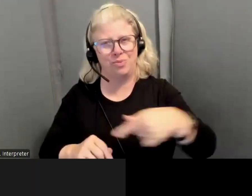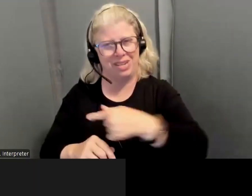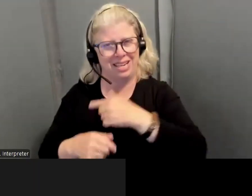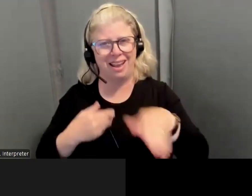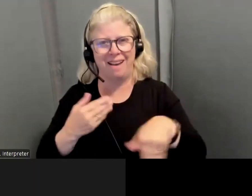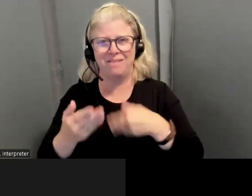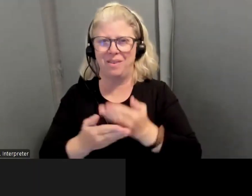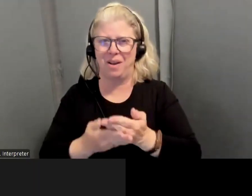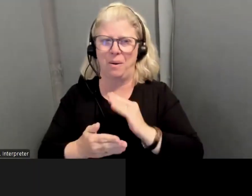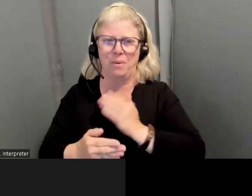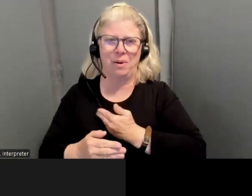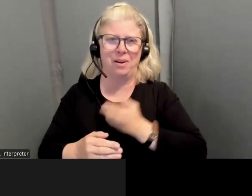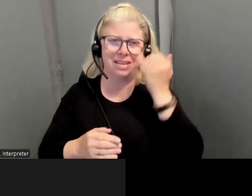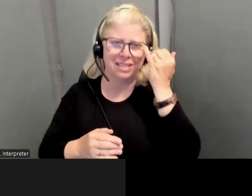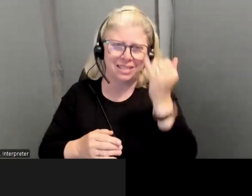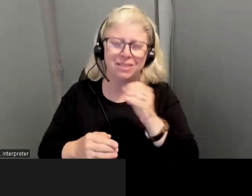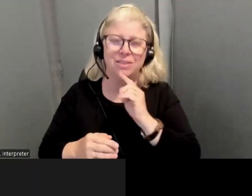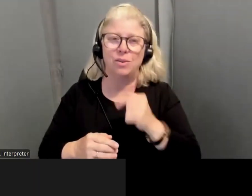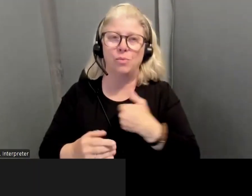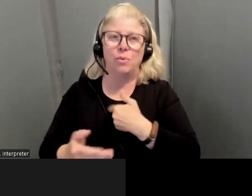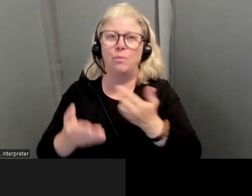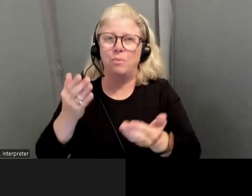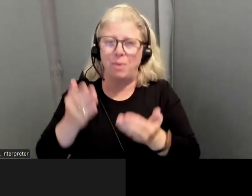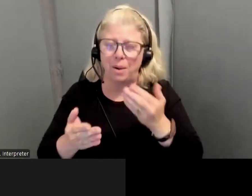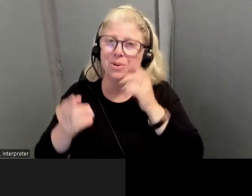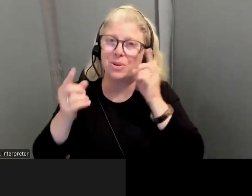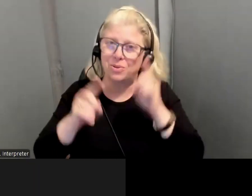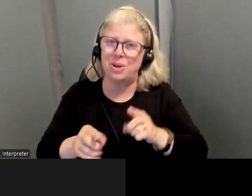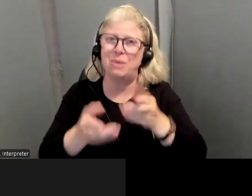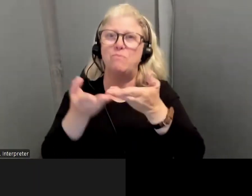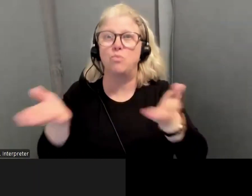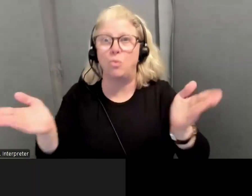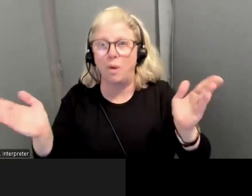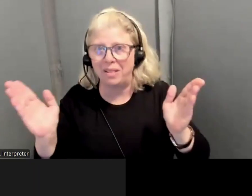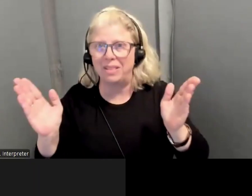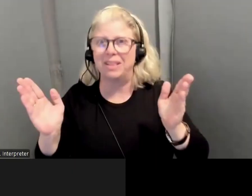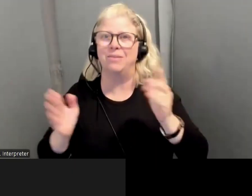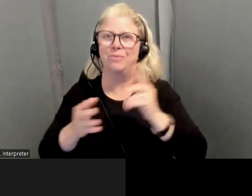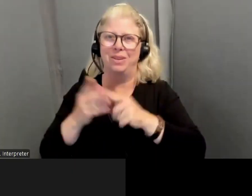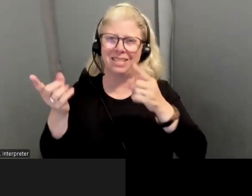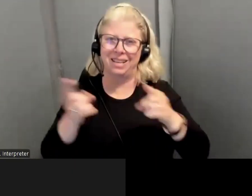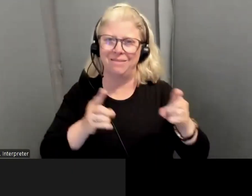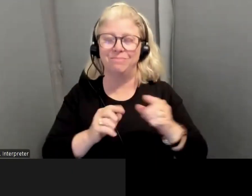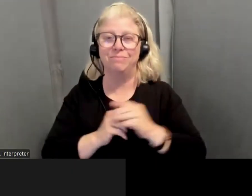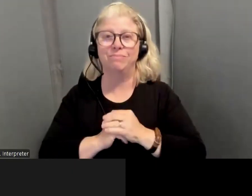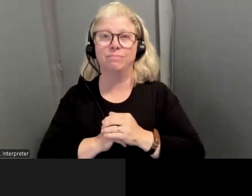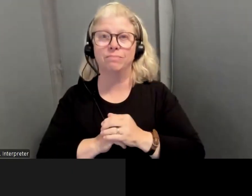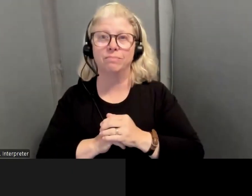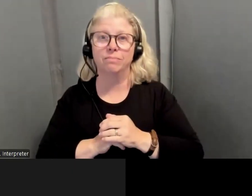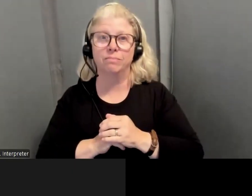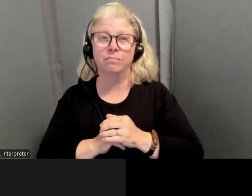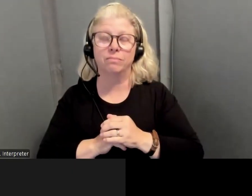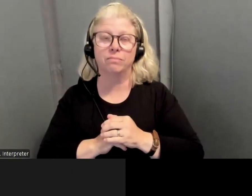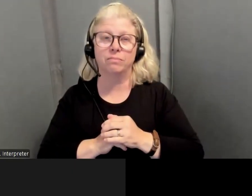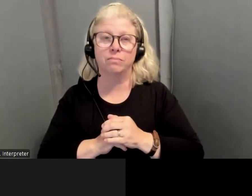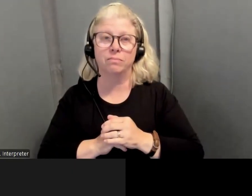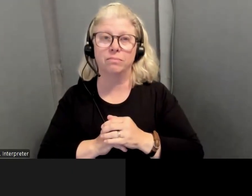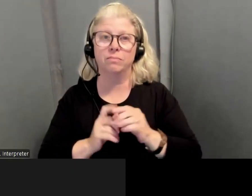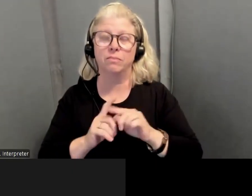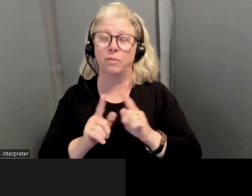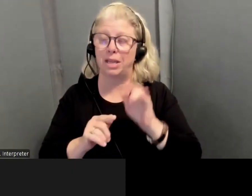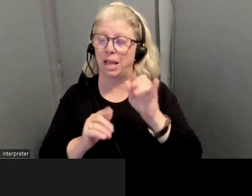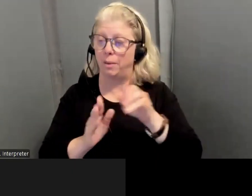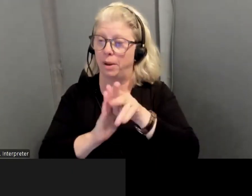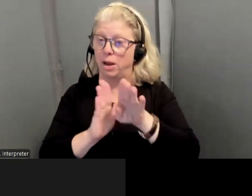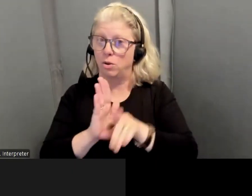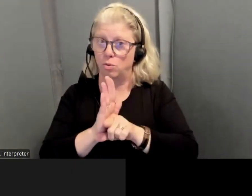ideas. I'm pretty sure we probably would agree broadly on what's happening. But given that as a background, one